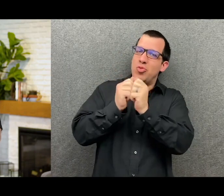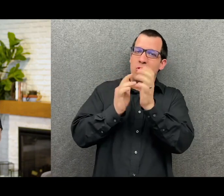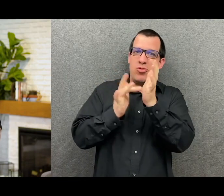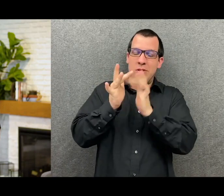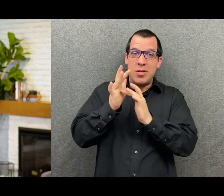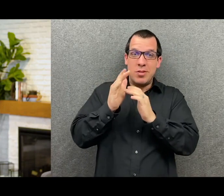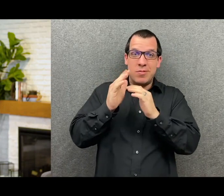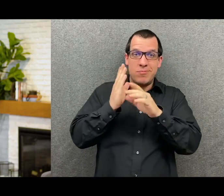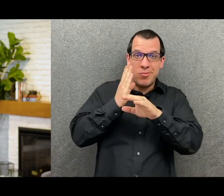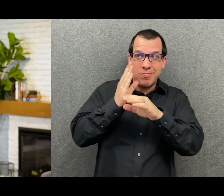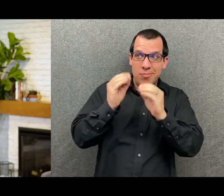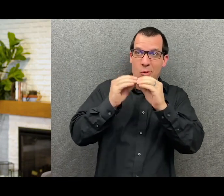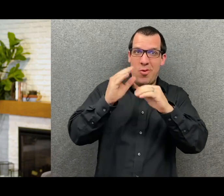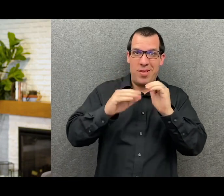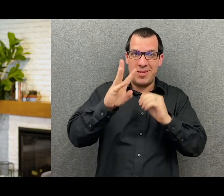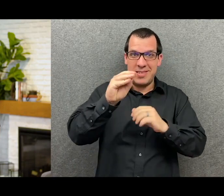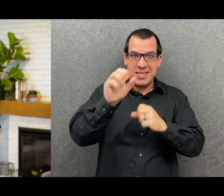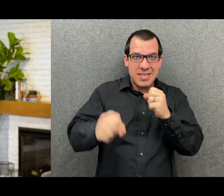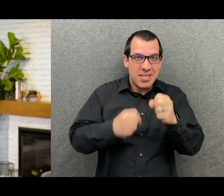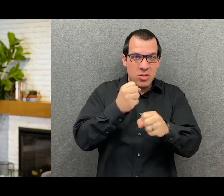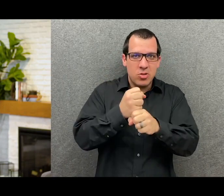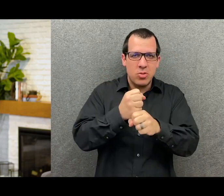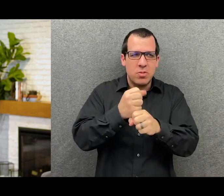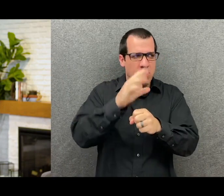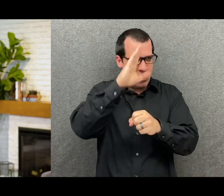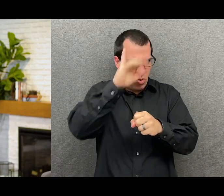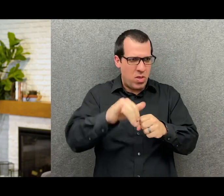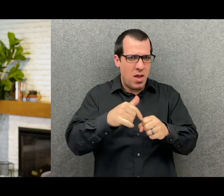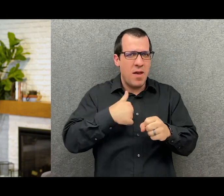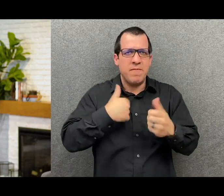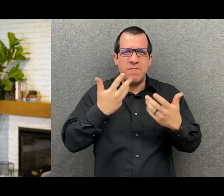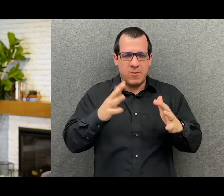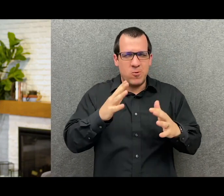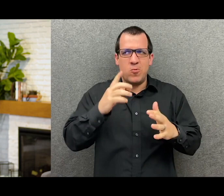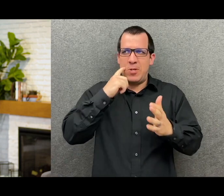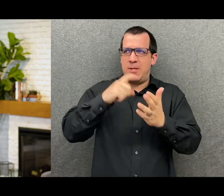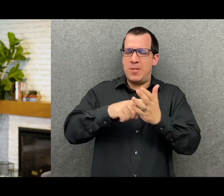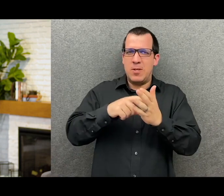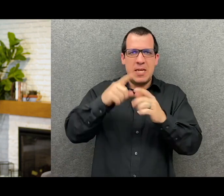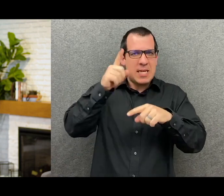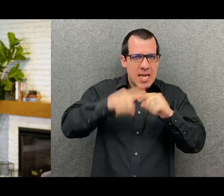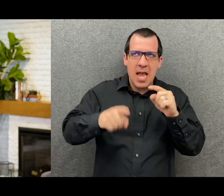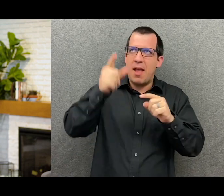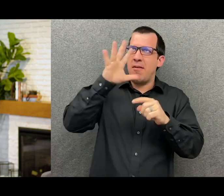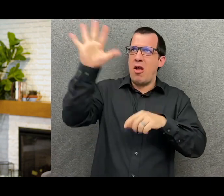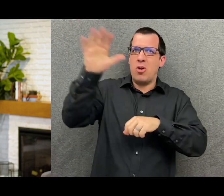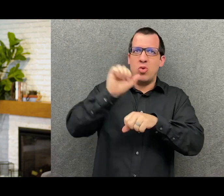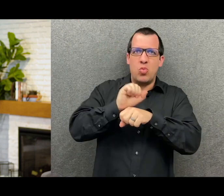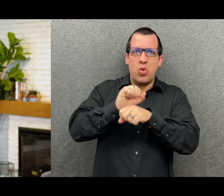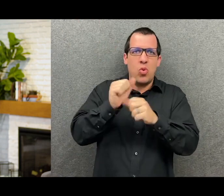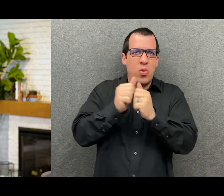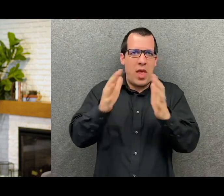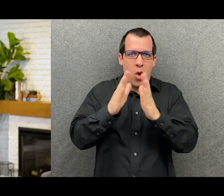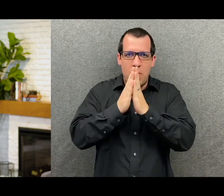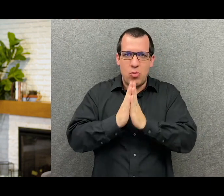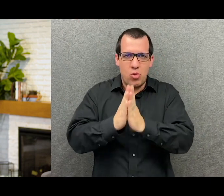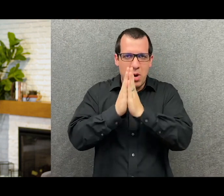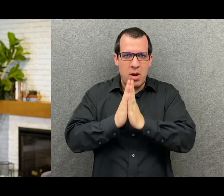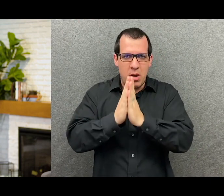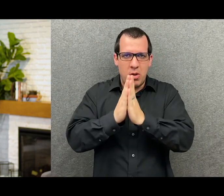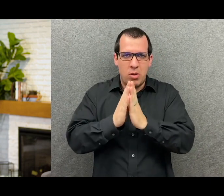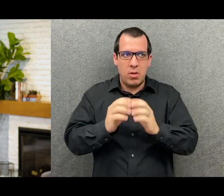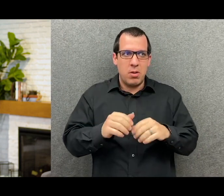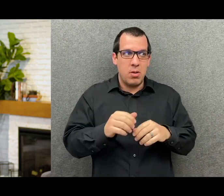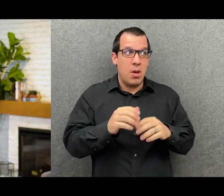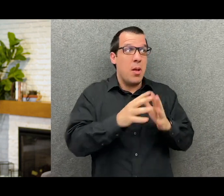years, I know that God's work cannot be done without prayer. Much prayer,